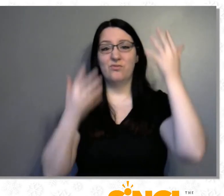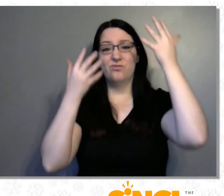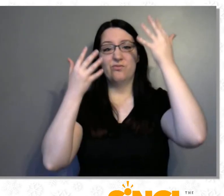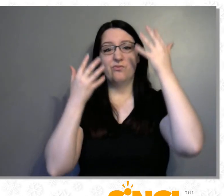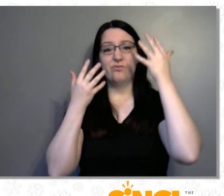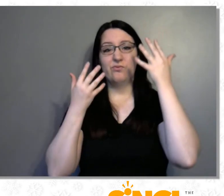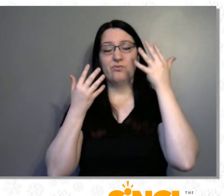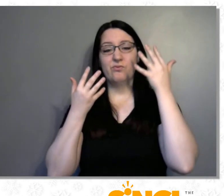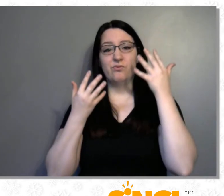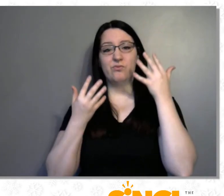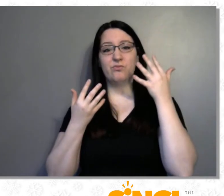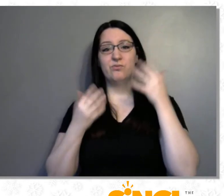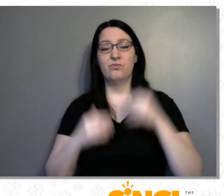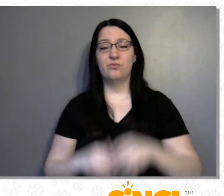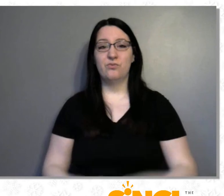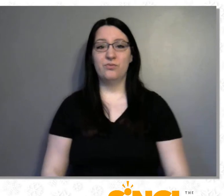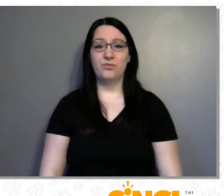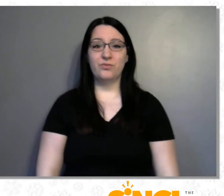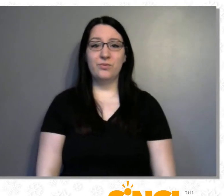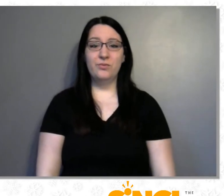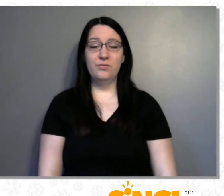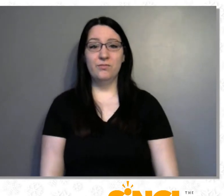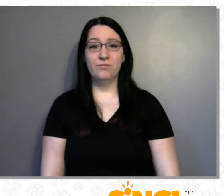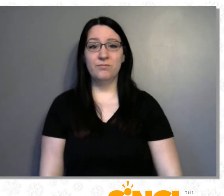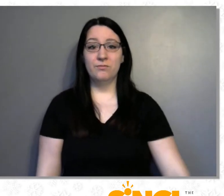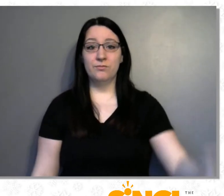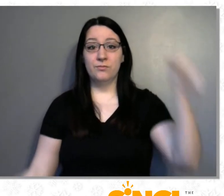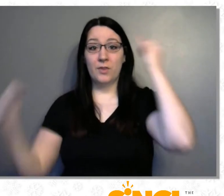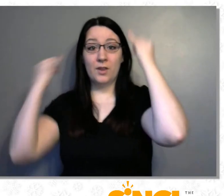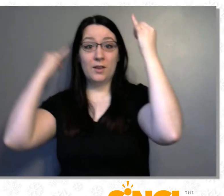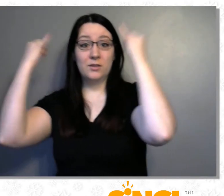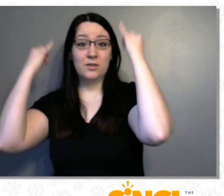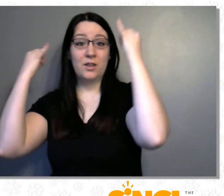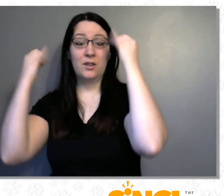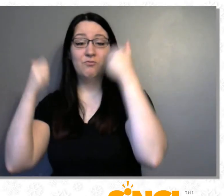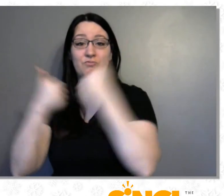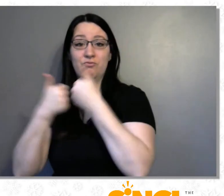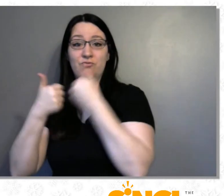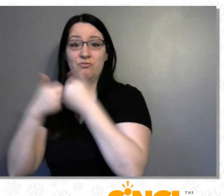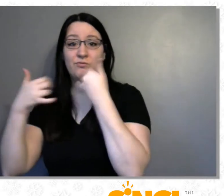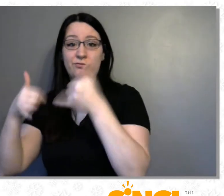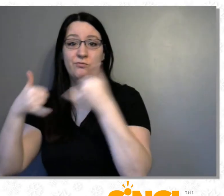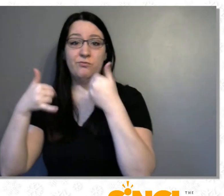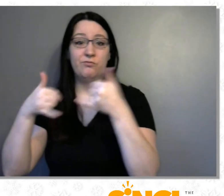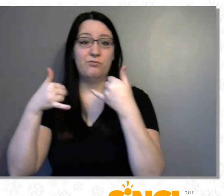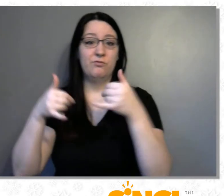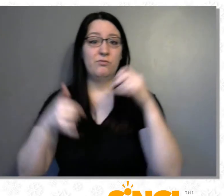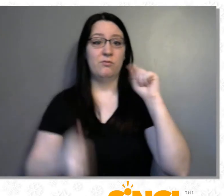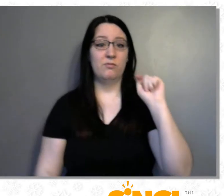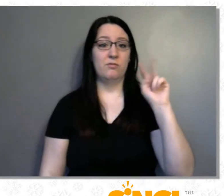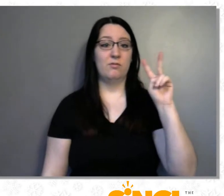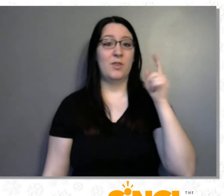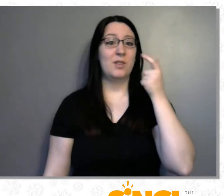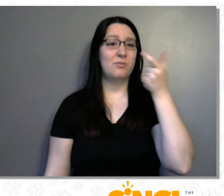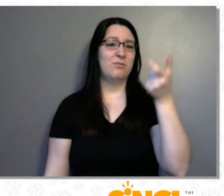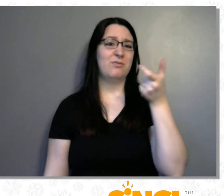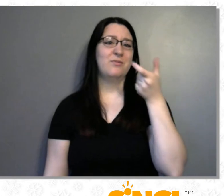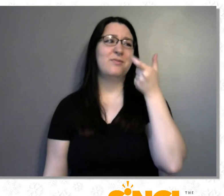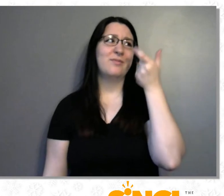and woe. We've played our board games 80 times and watched all